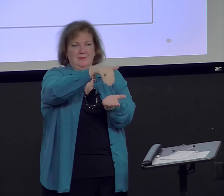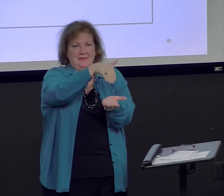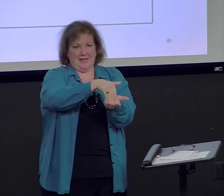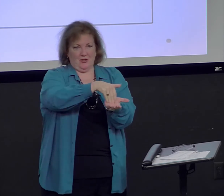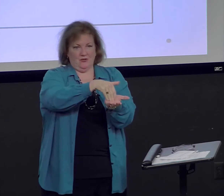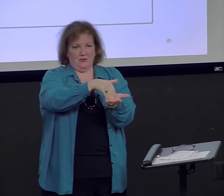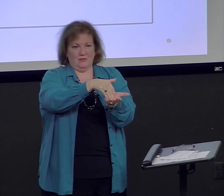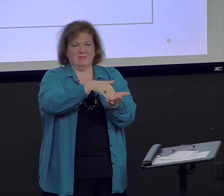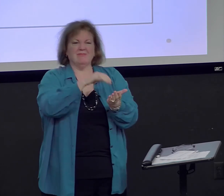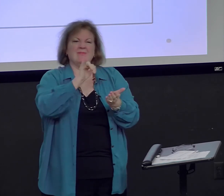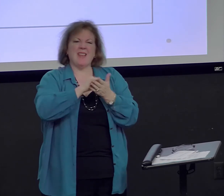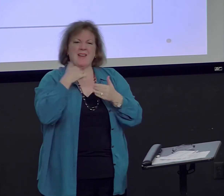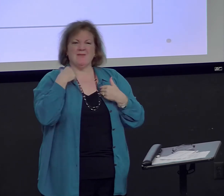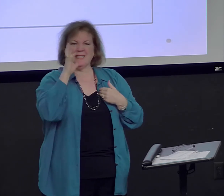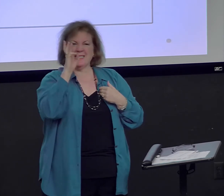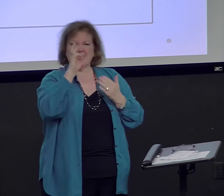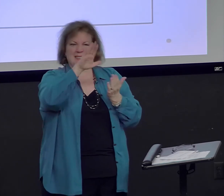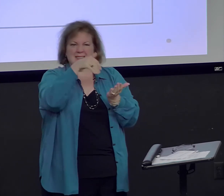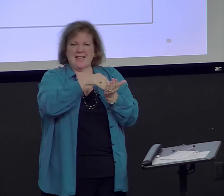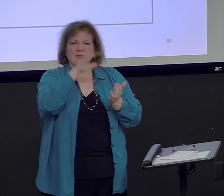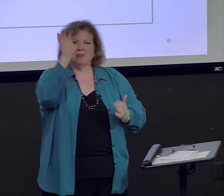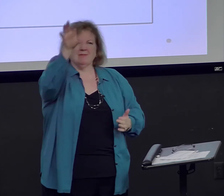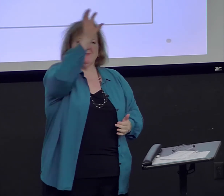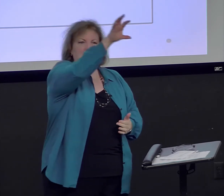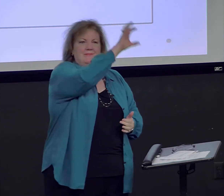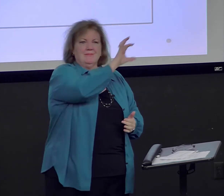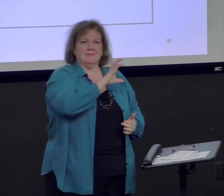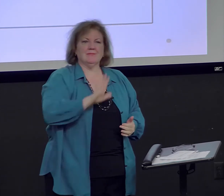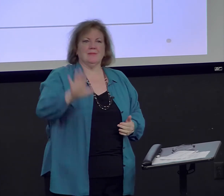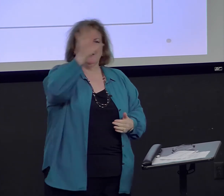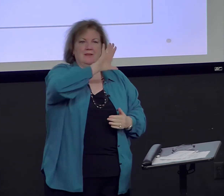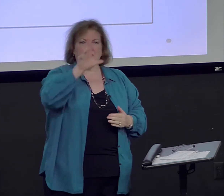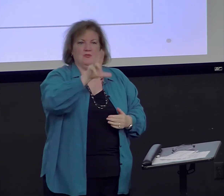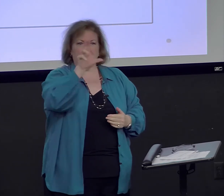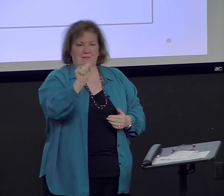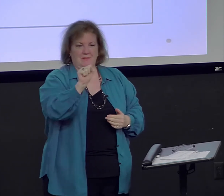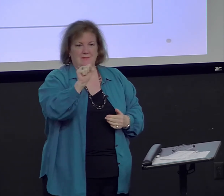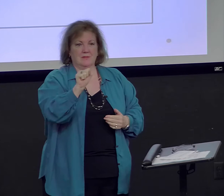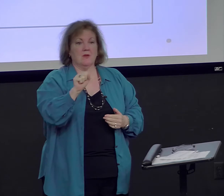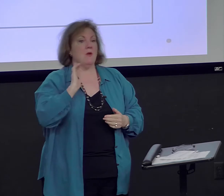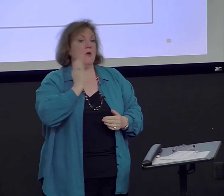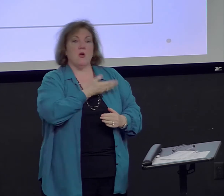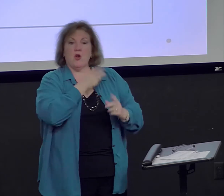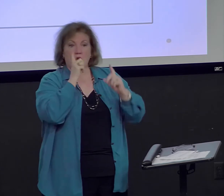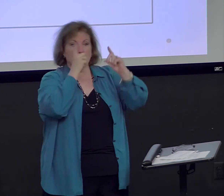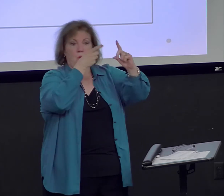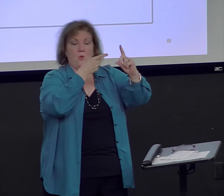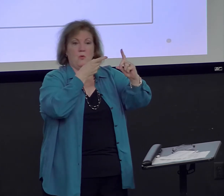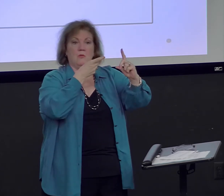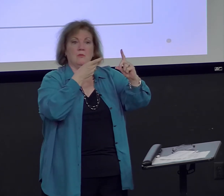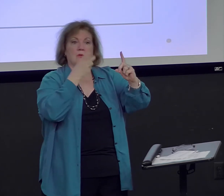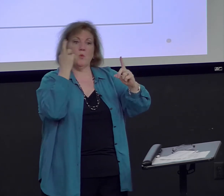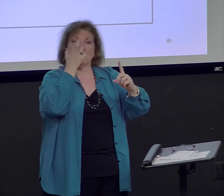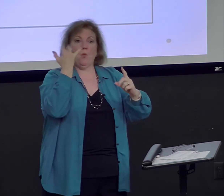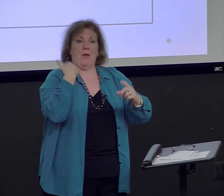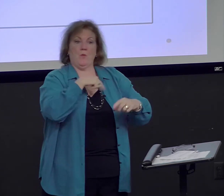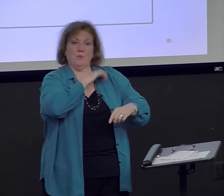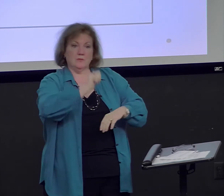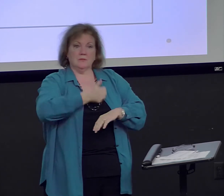interpreter education centers, and there are 6 centers across the United States. Our mission, and the